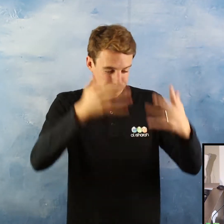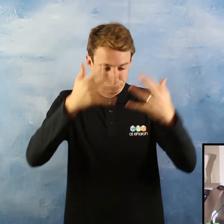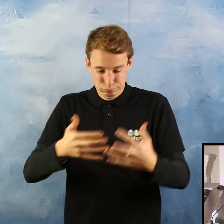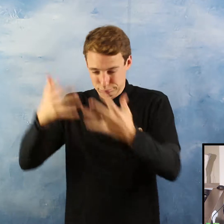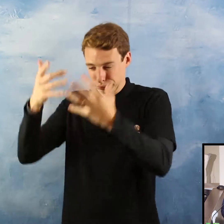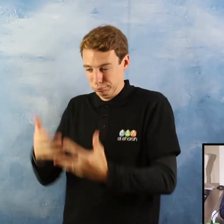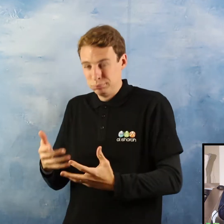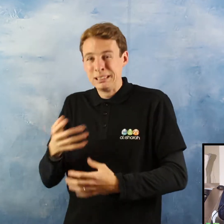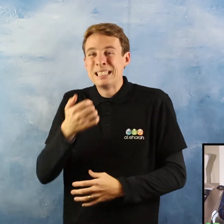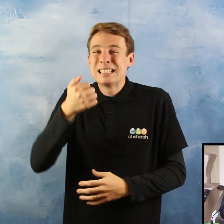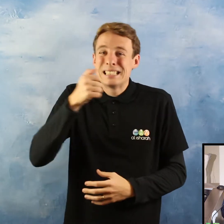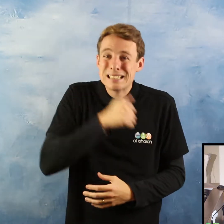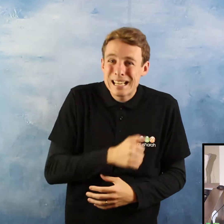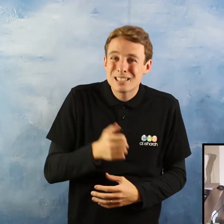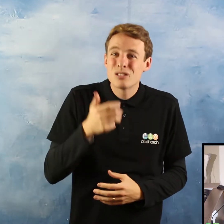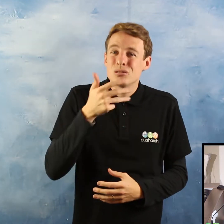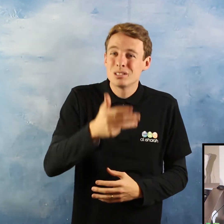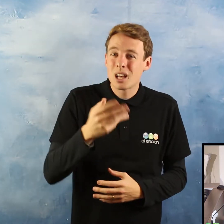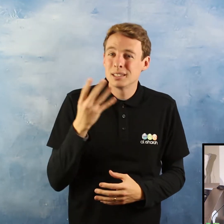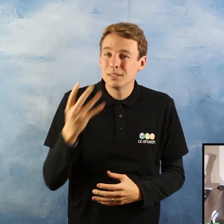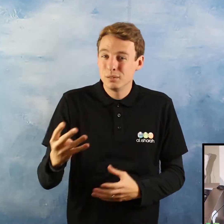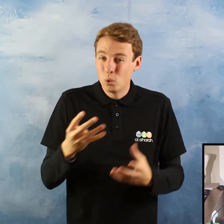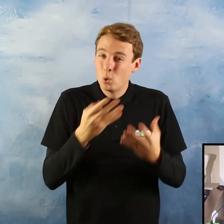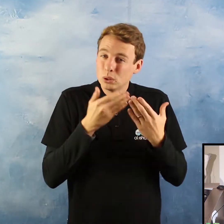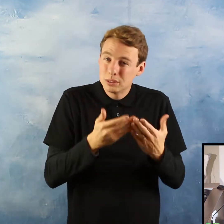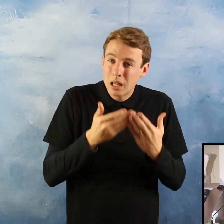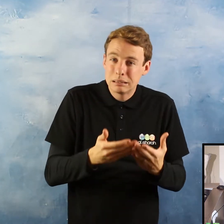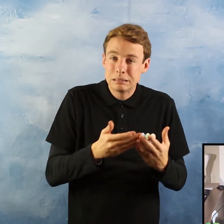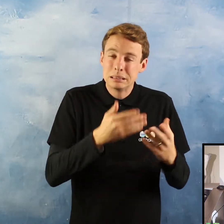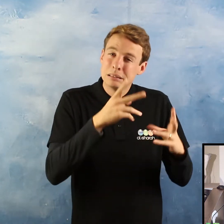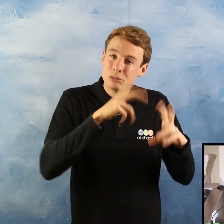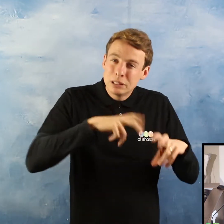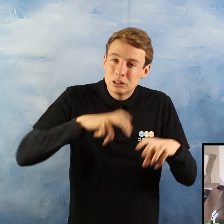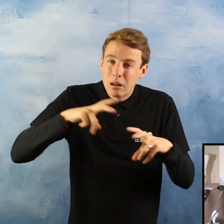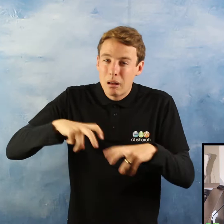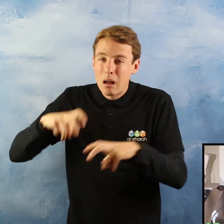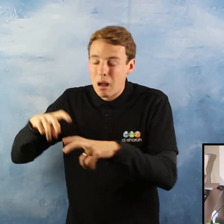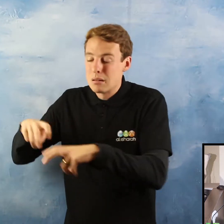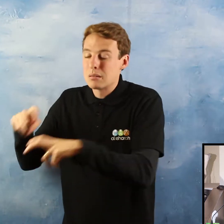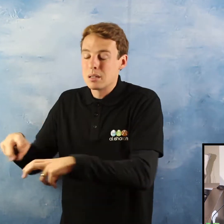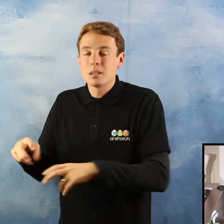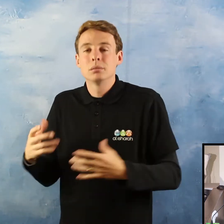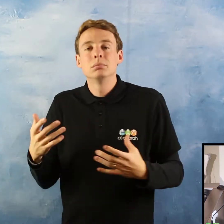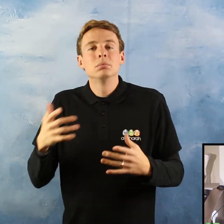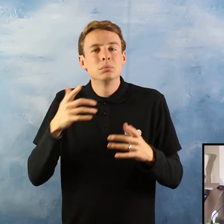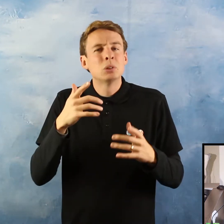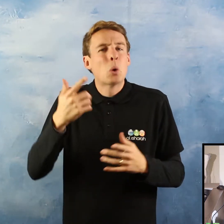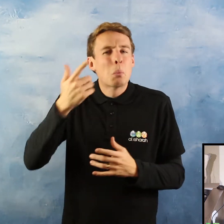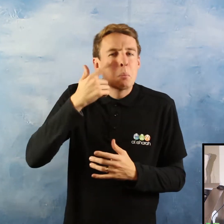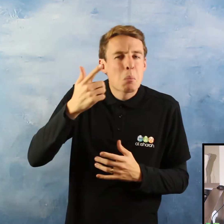694 studies to work out how common drinking was, and